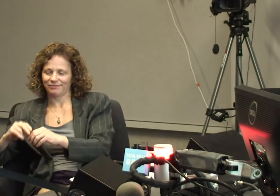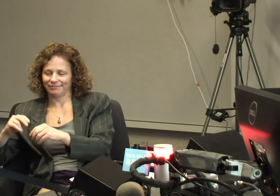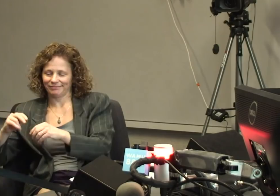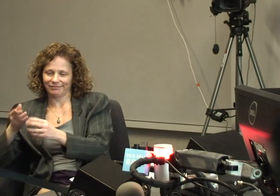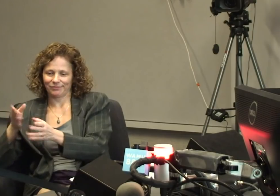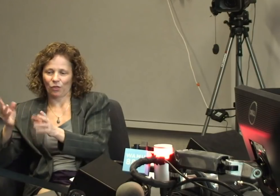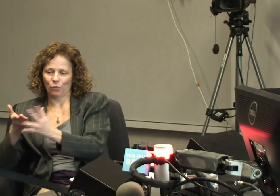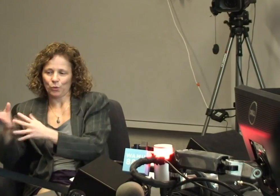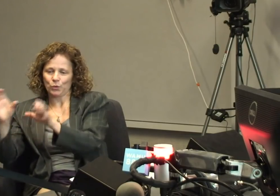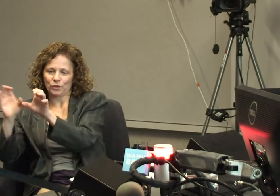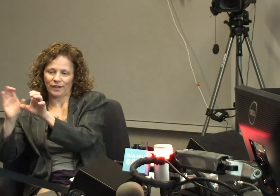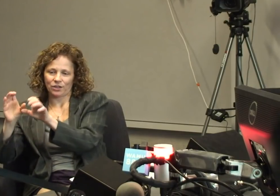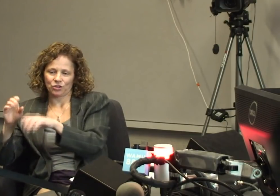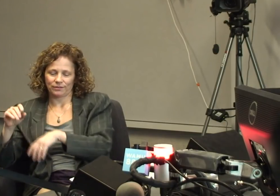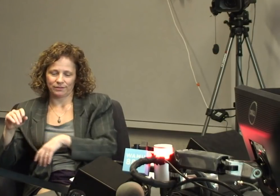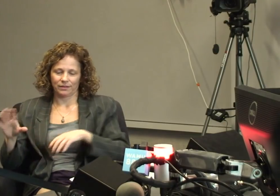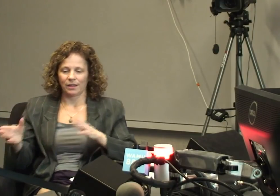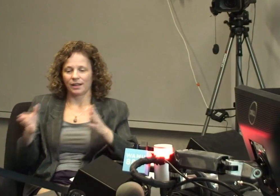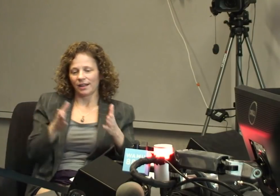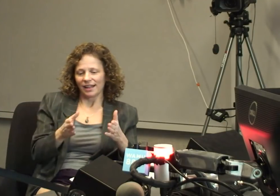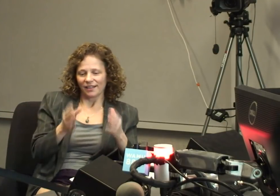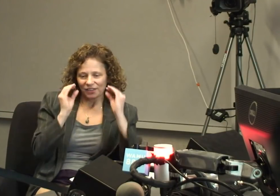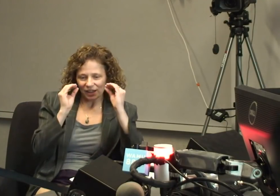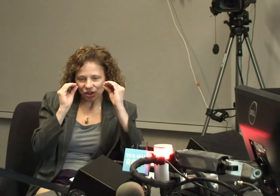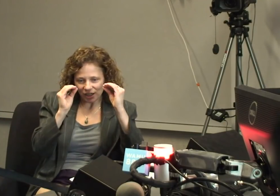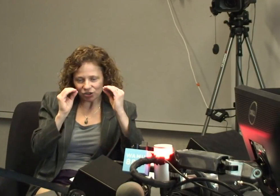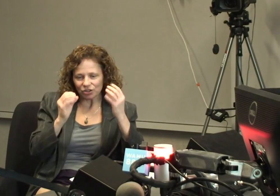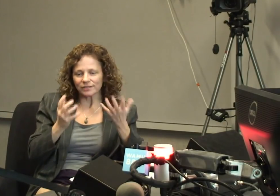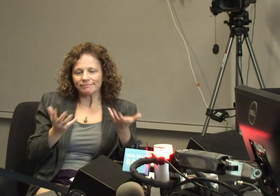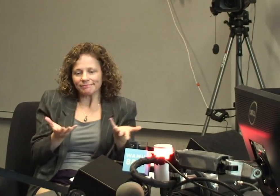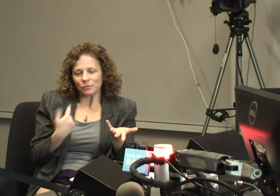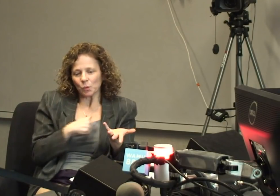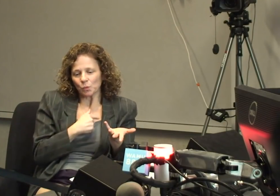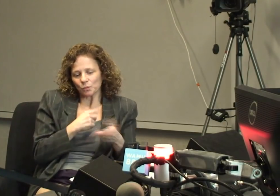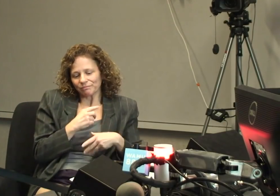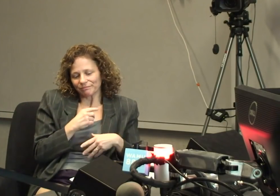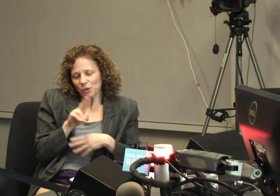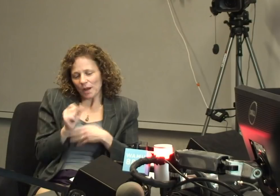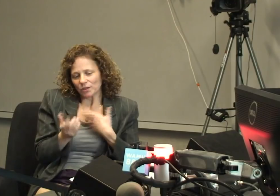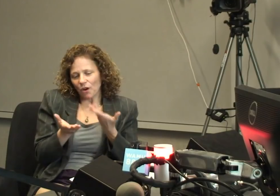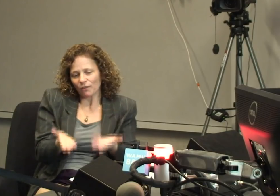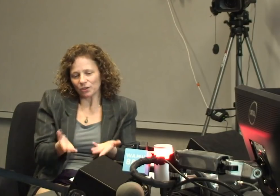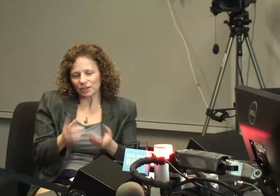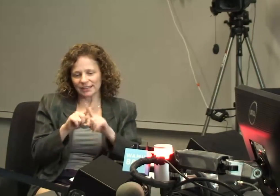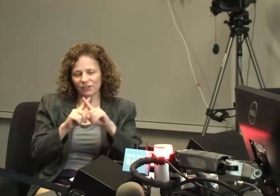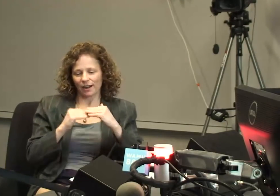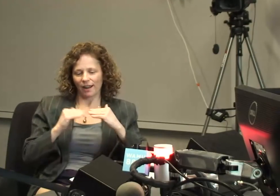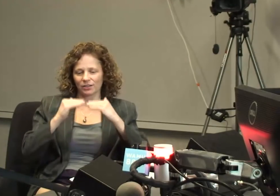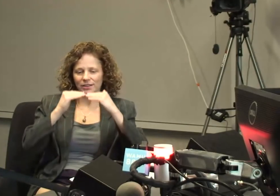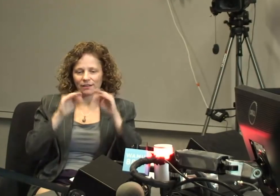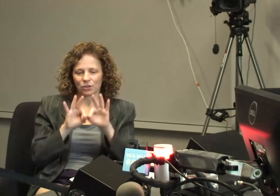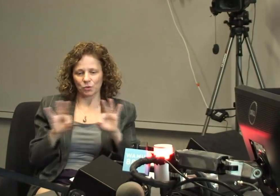educational component. But there's also the assessment that's required to determine if a person is able to be certified. In the educational end of things, we offer